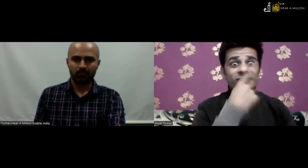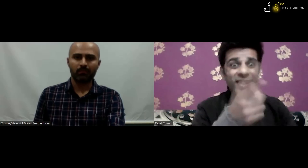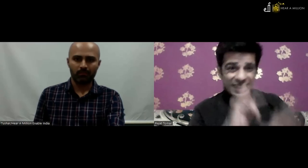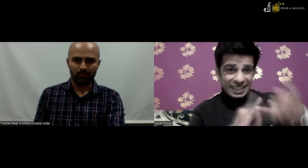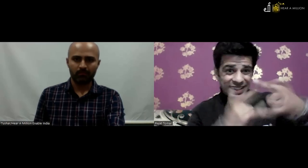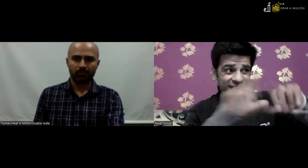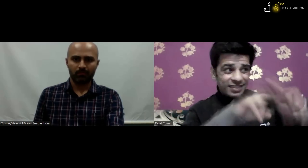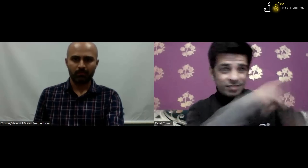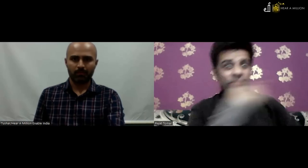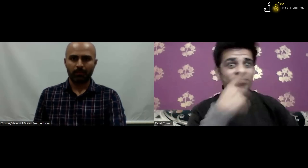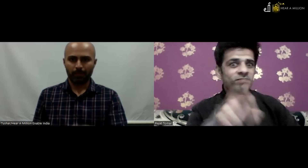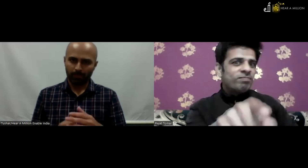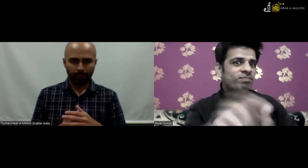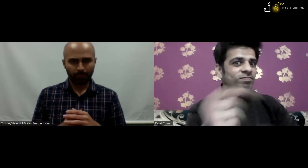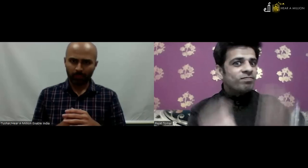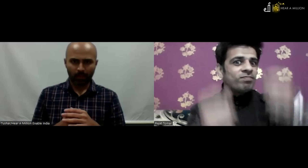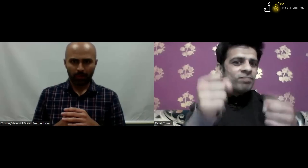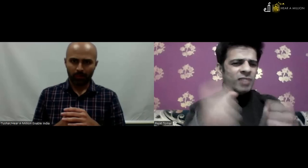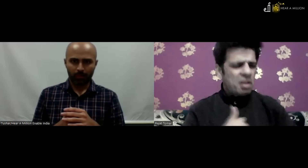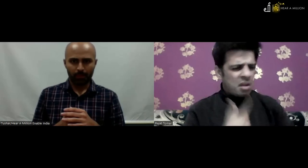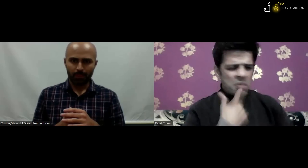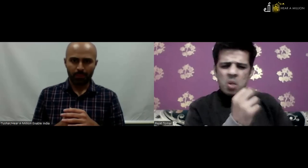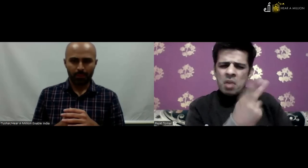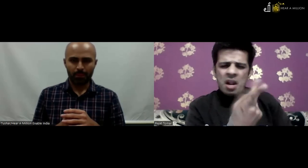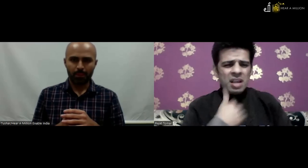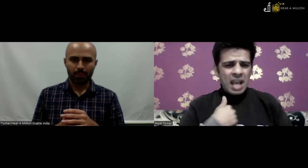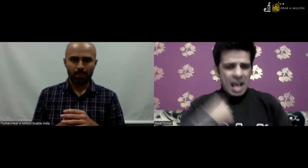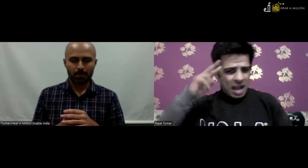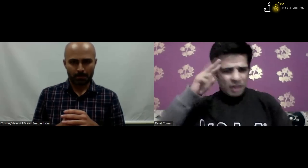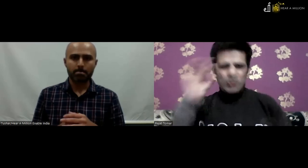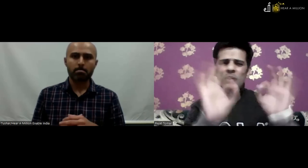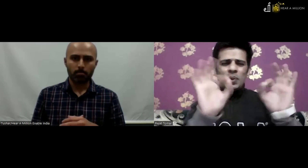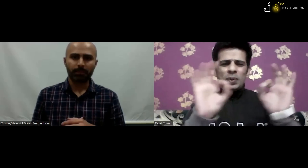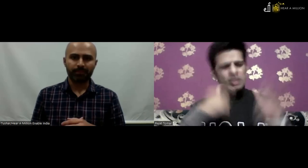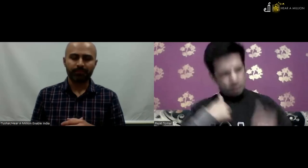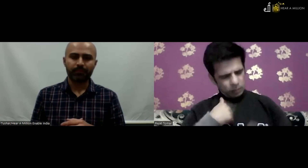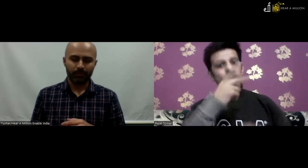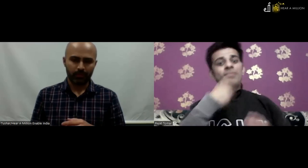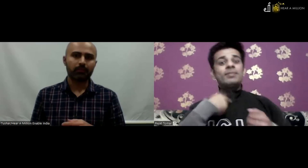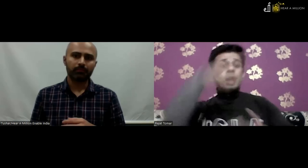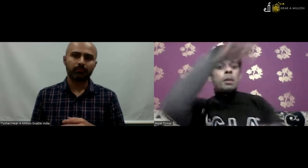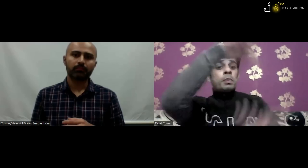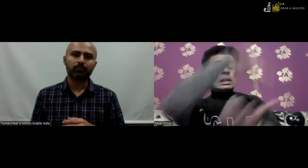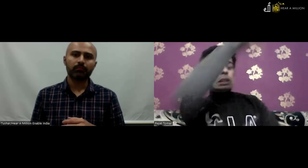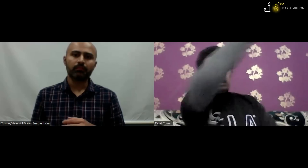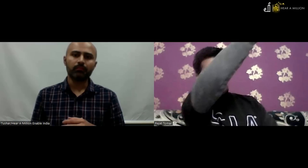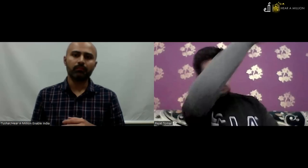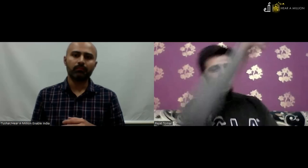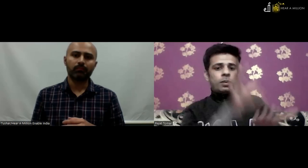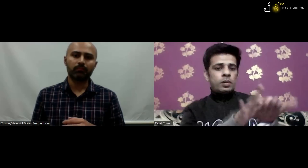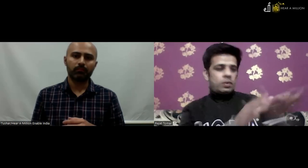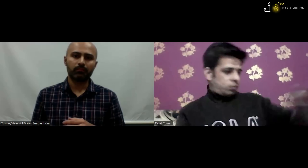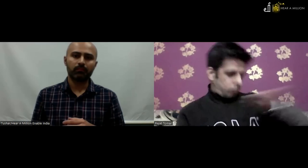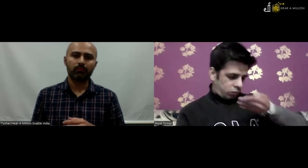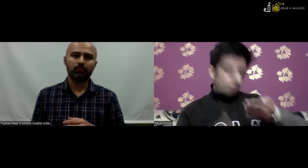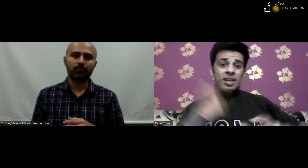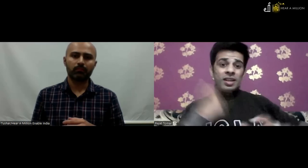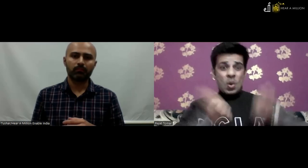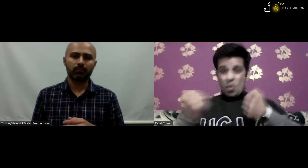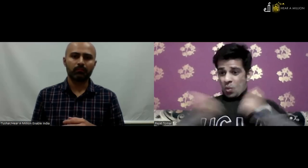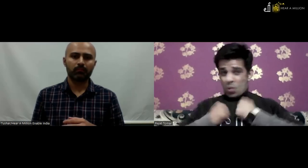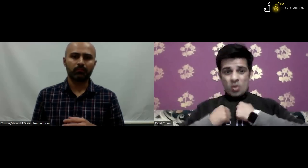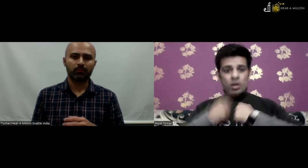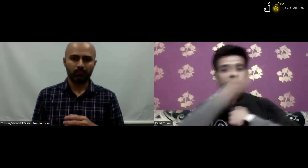there. I again made the payment, the fee, and they told me that you need to drive a car. I told them I'm not worried, and I